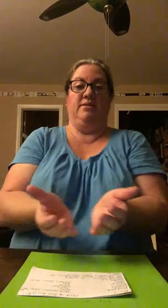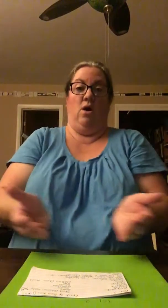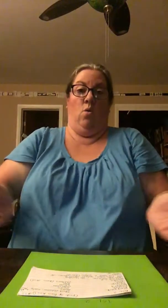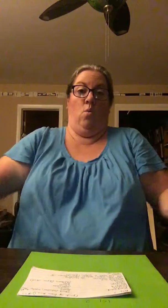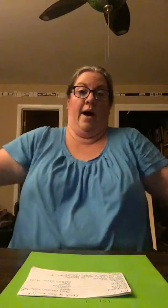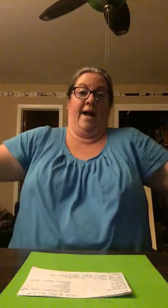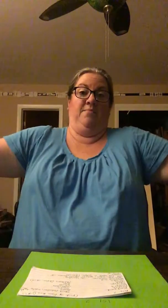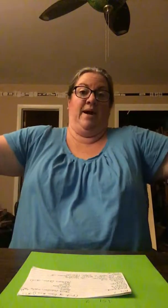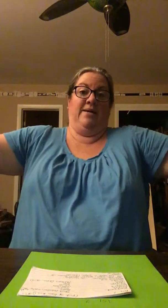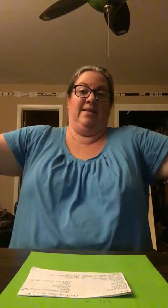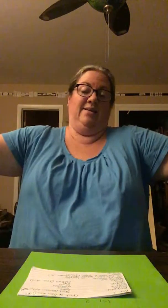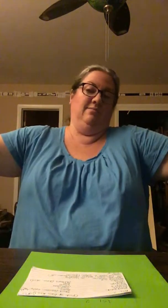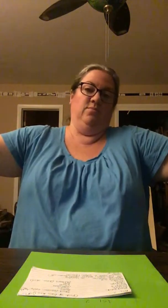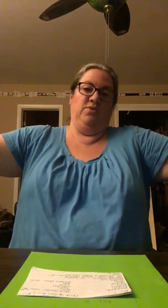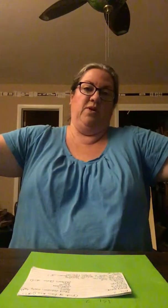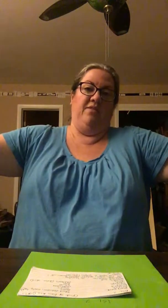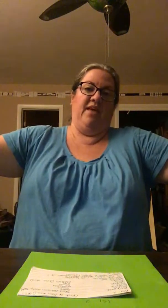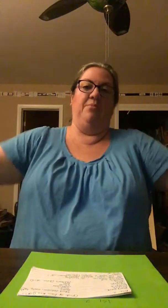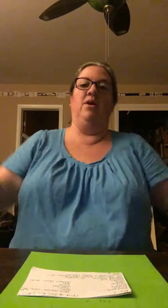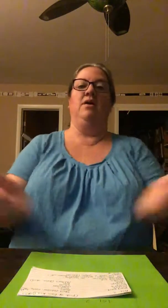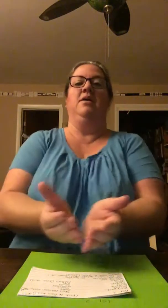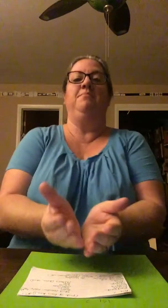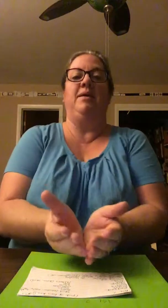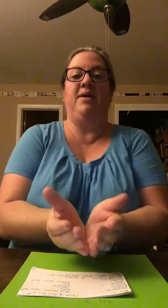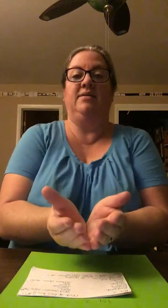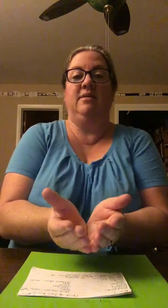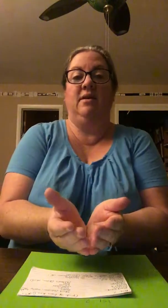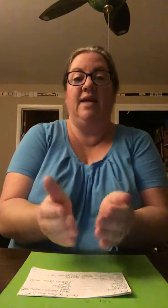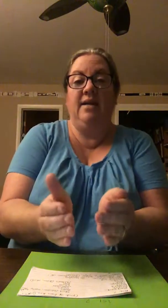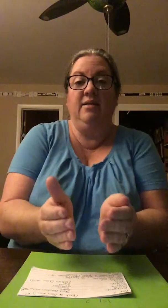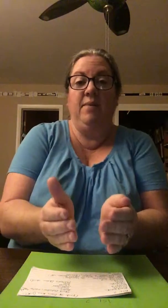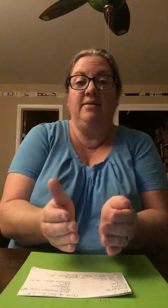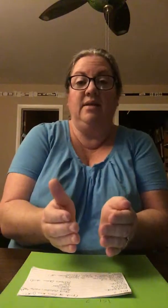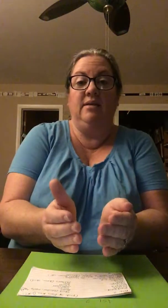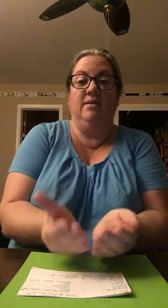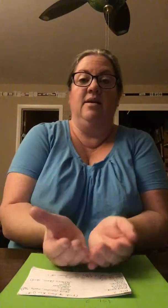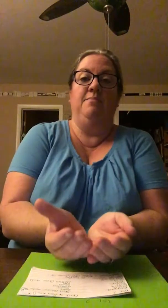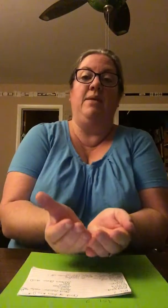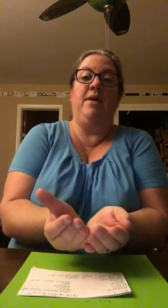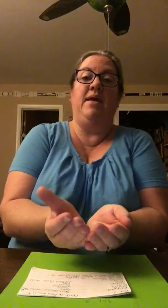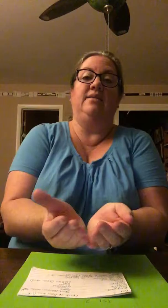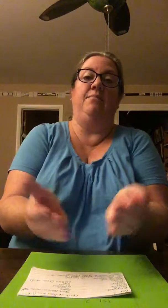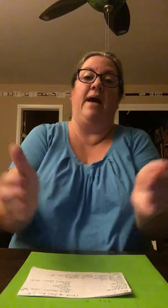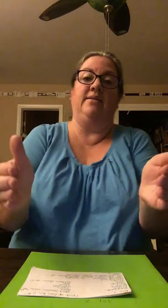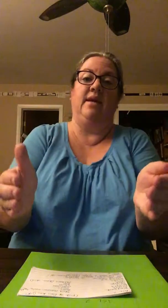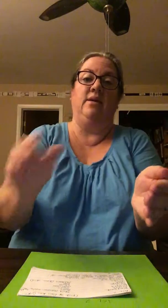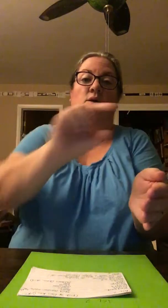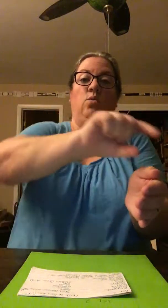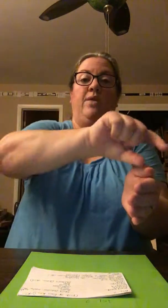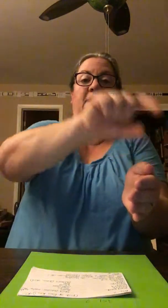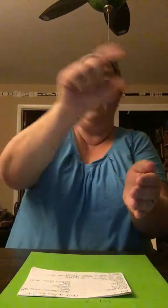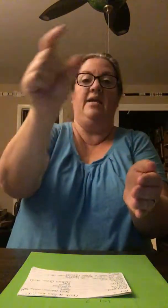a wide basket, which went off camera. Maybe it's a tiny little basket. Maybe it's a basket with a